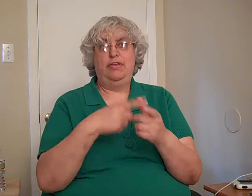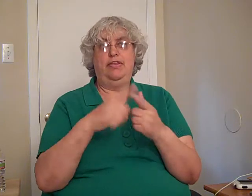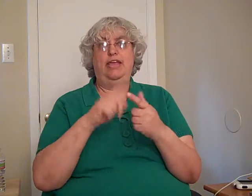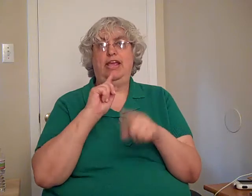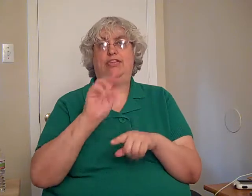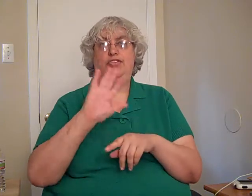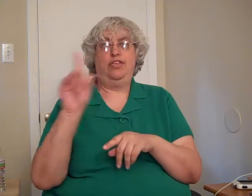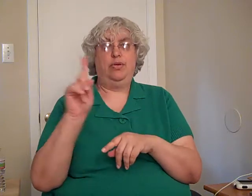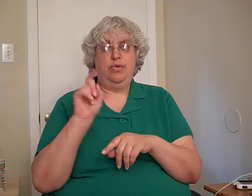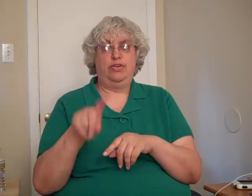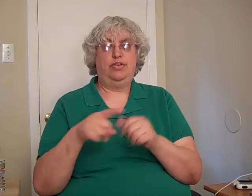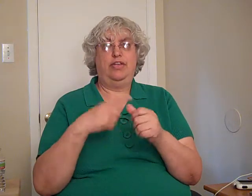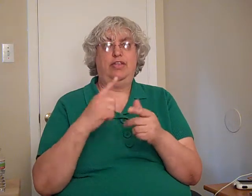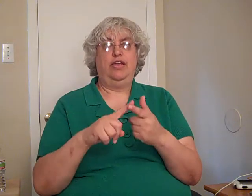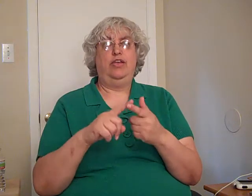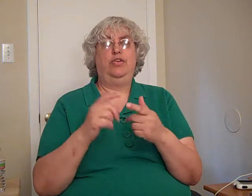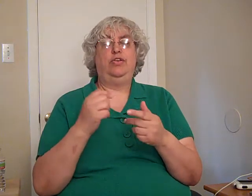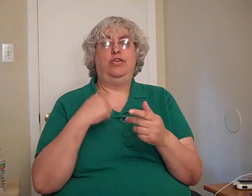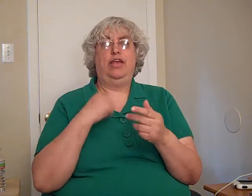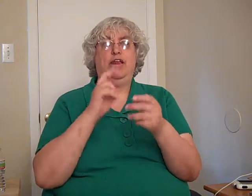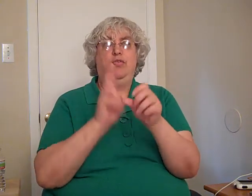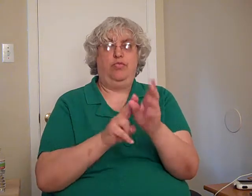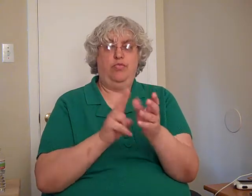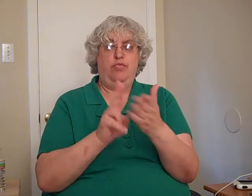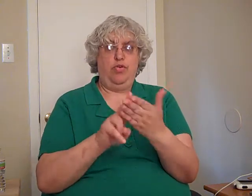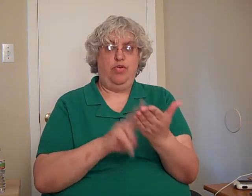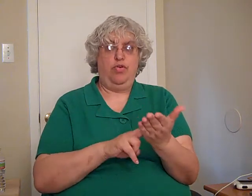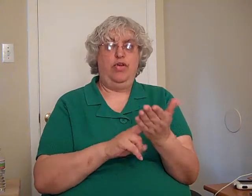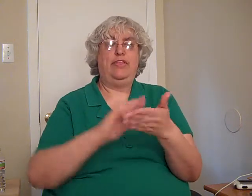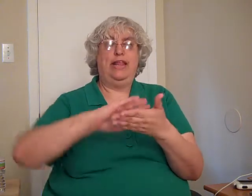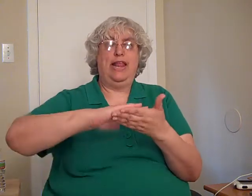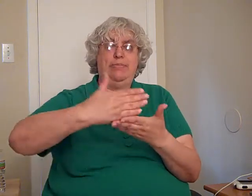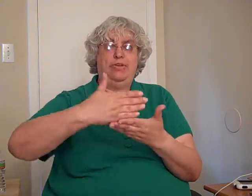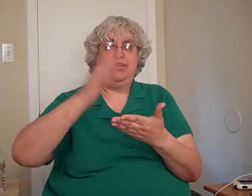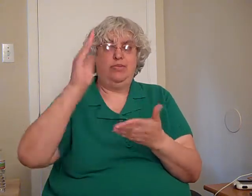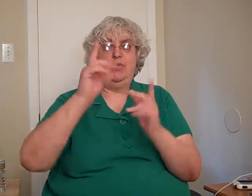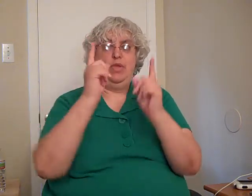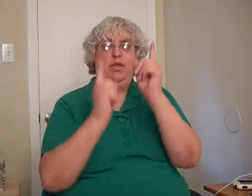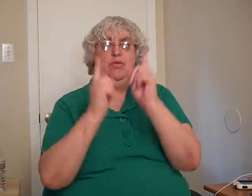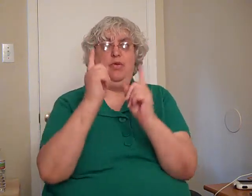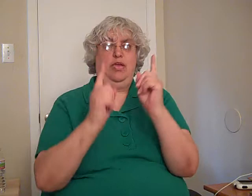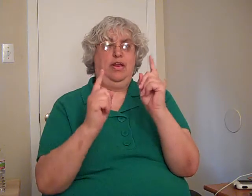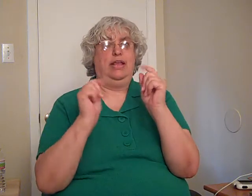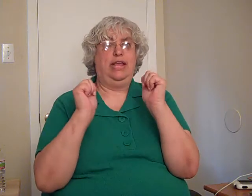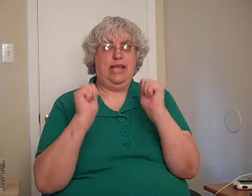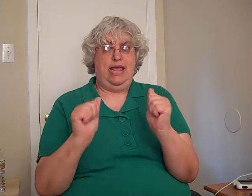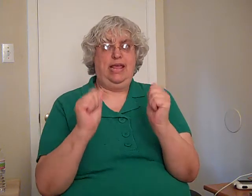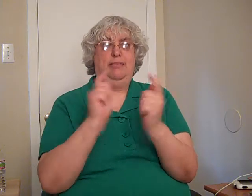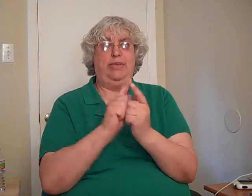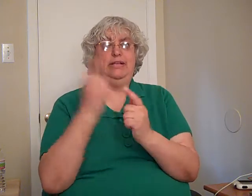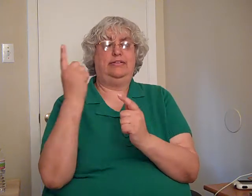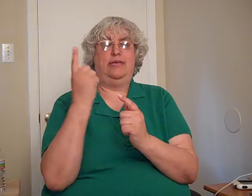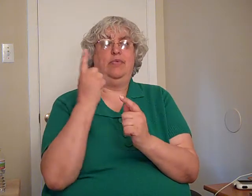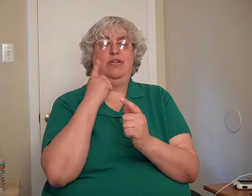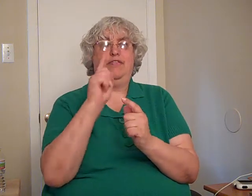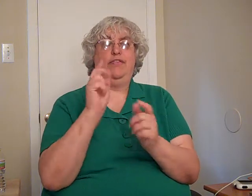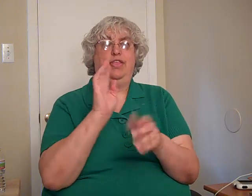questions, and you get them to involve that way. Laptop presentations, one-on-one, those are powerful as well. Again, always